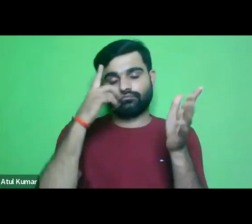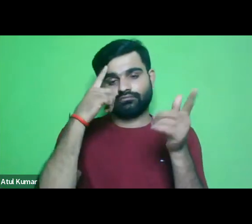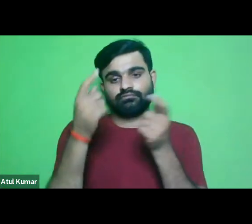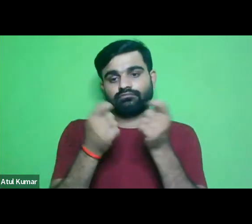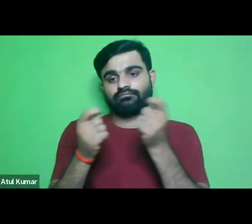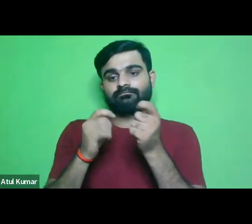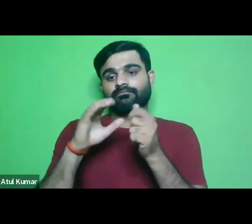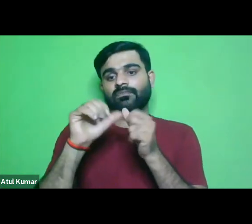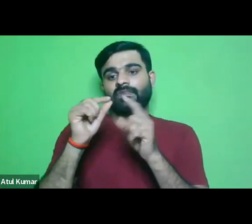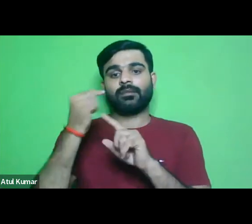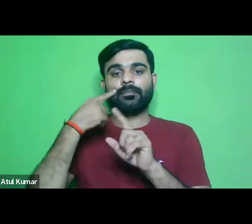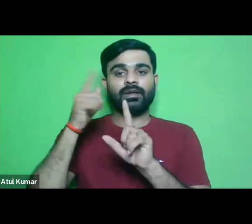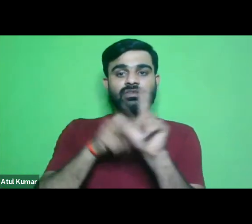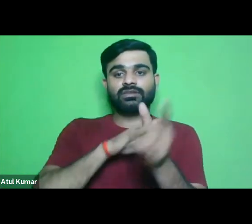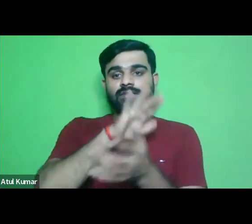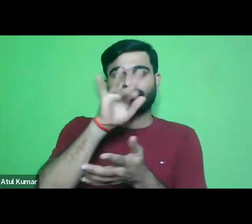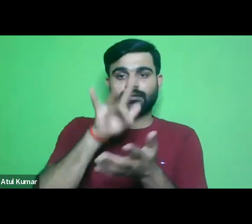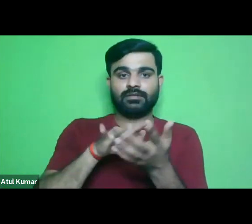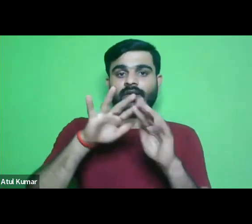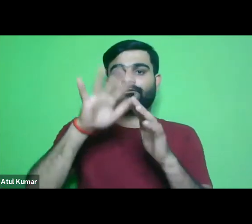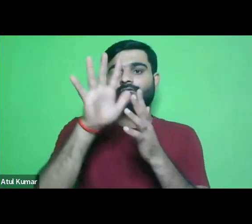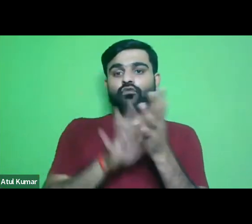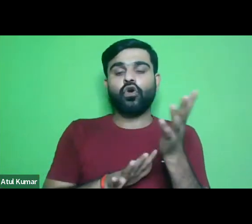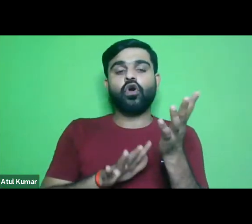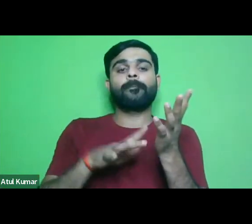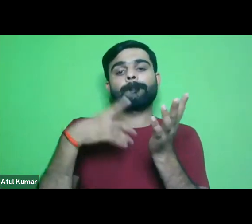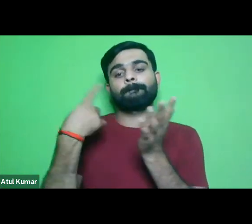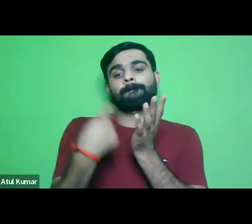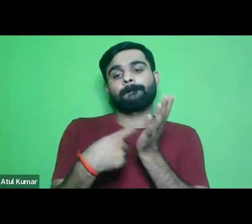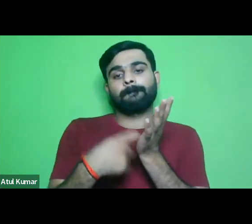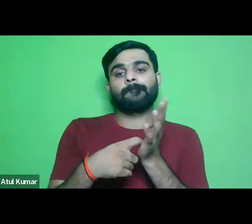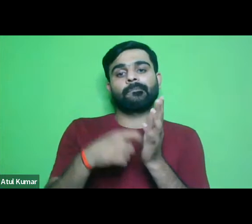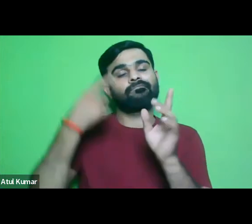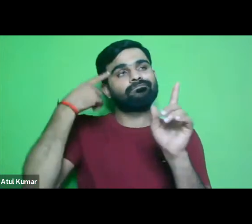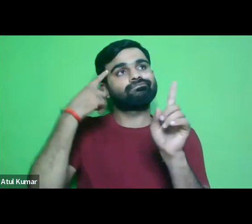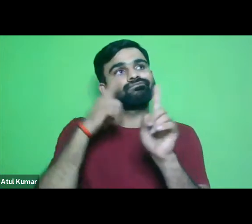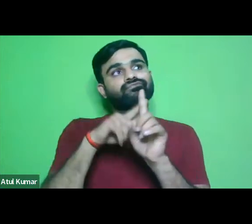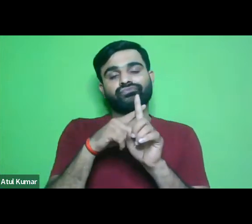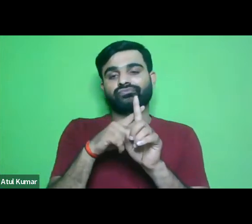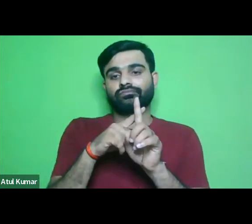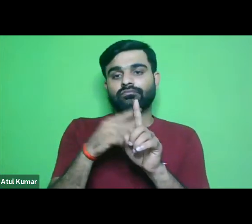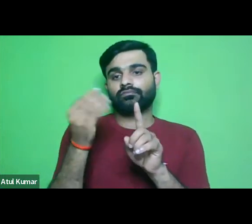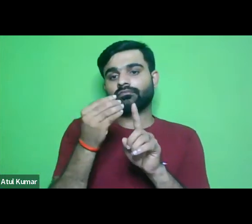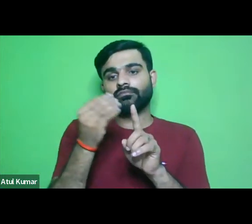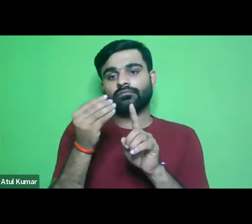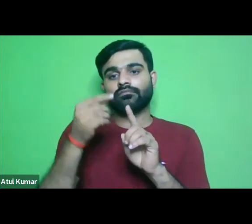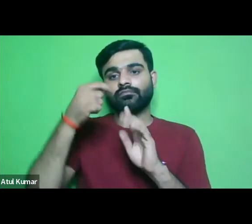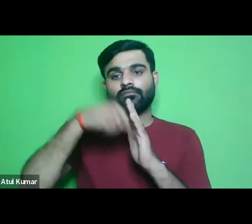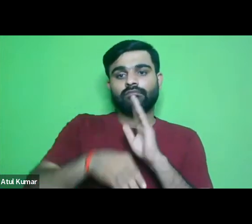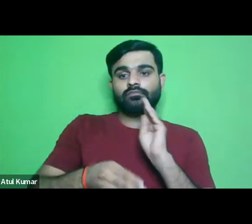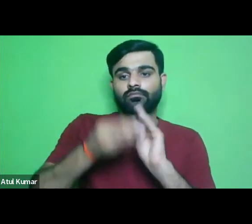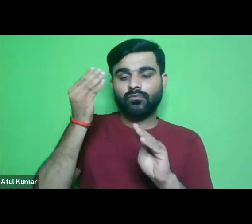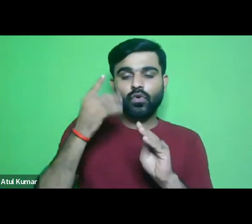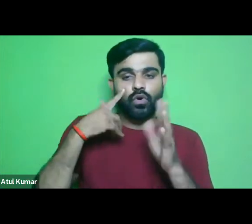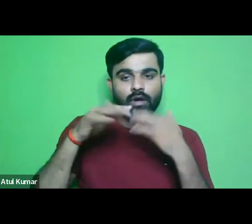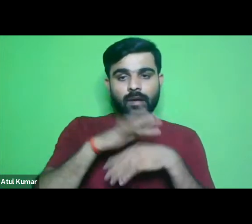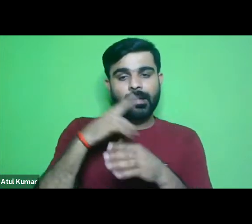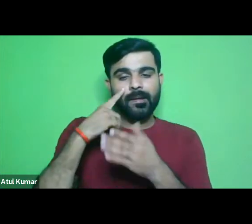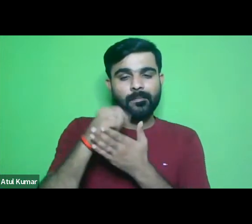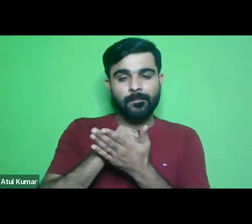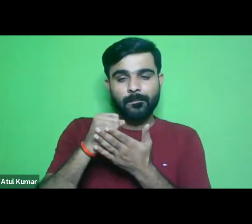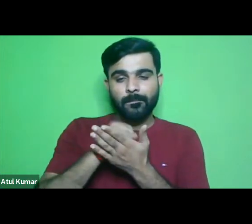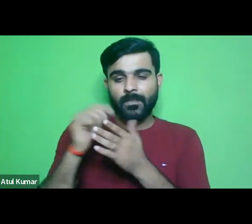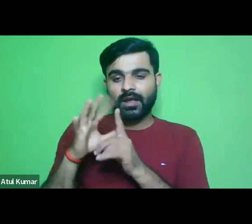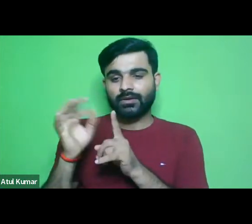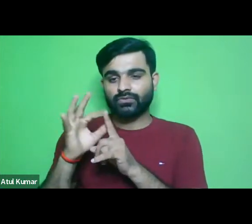sector and what forms of regulation are effective at targeting some of the sort of most egregious practices that take place there,